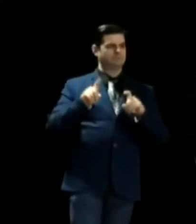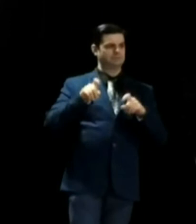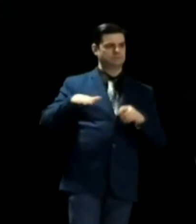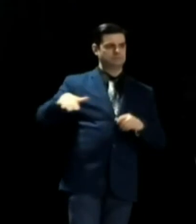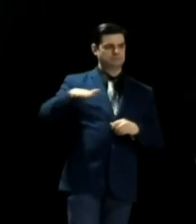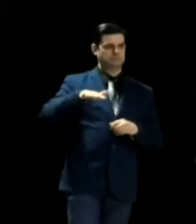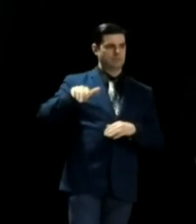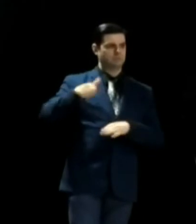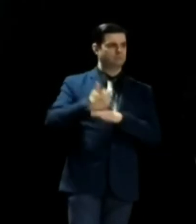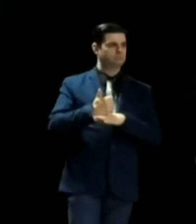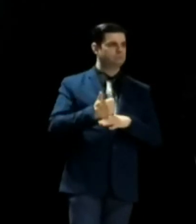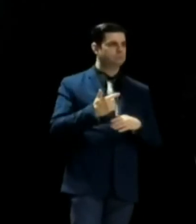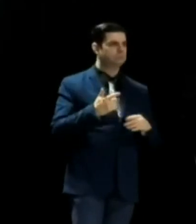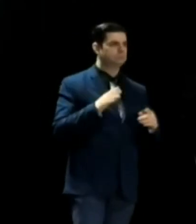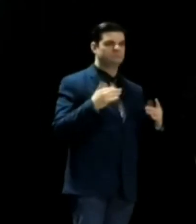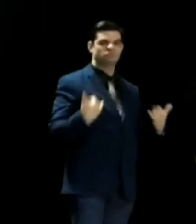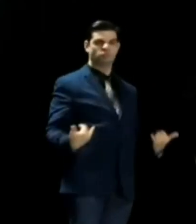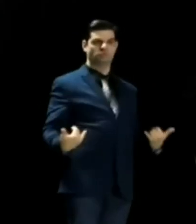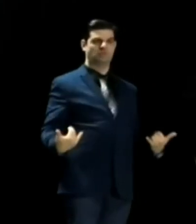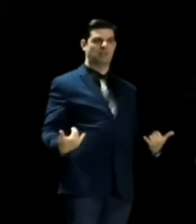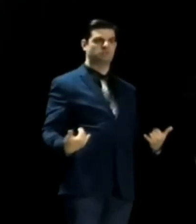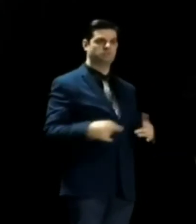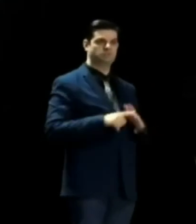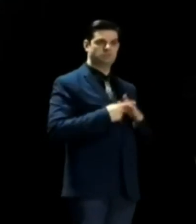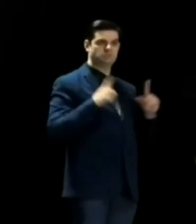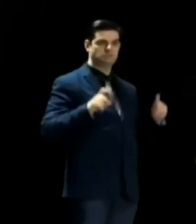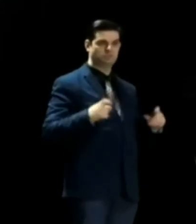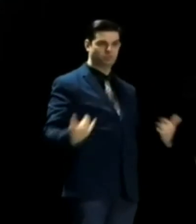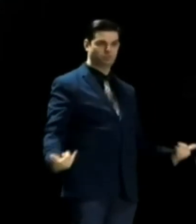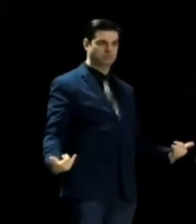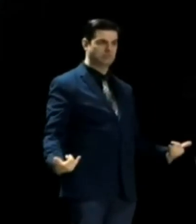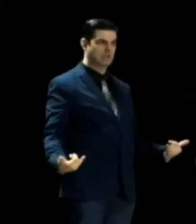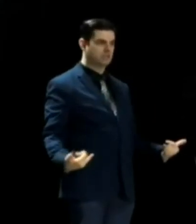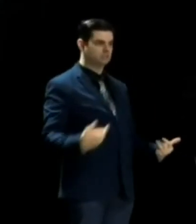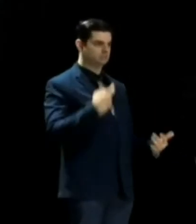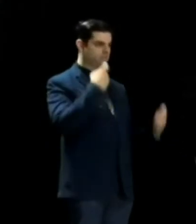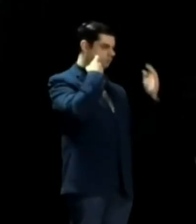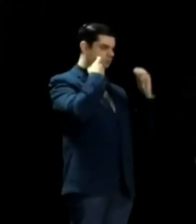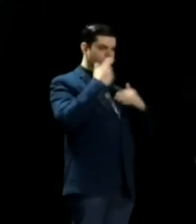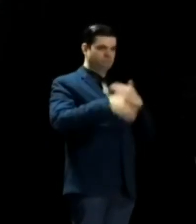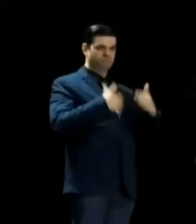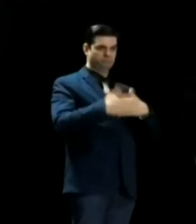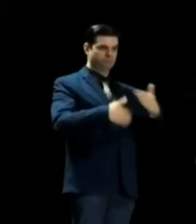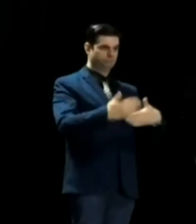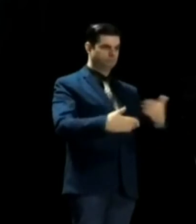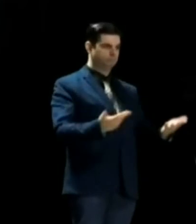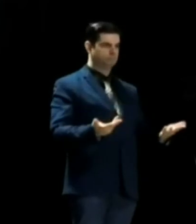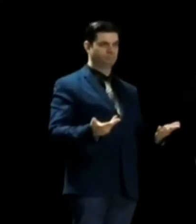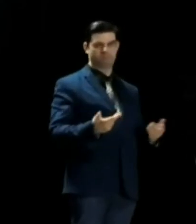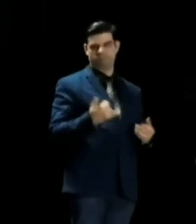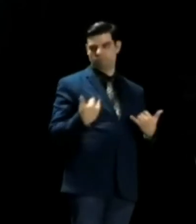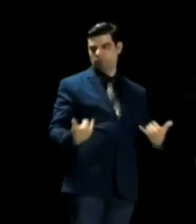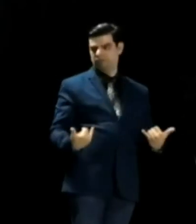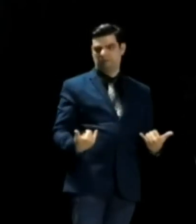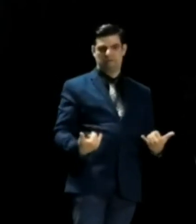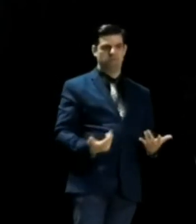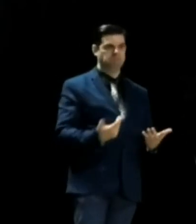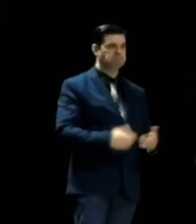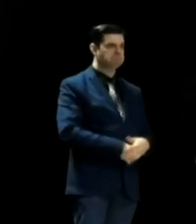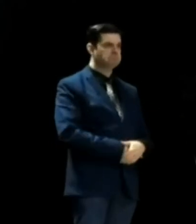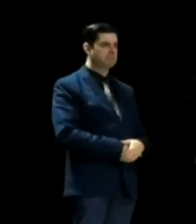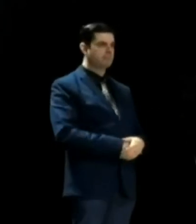or at least we're out there. I think over the weekend we have people that are signed up to go there, and